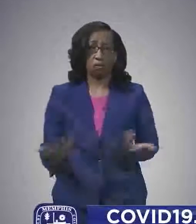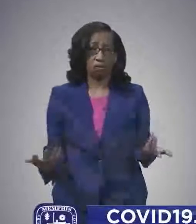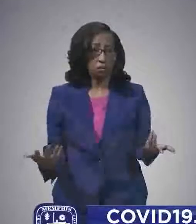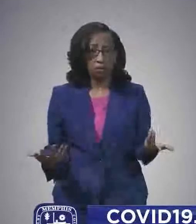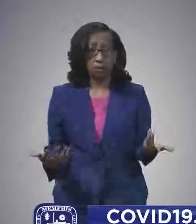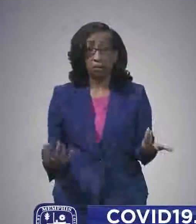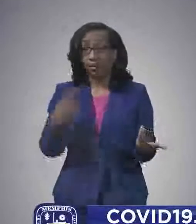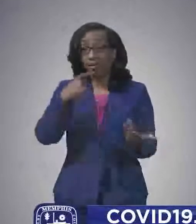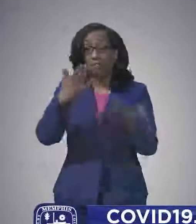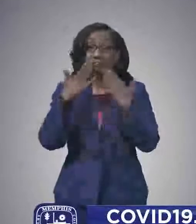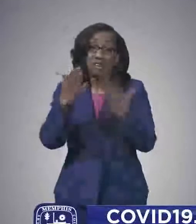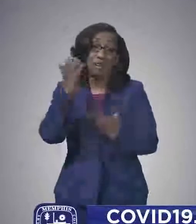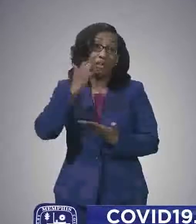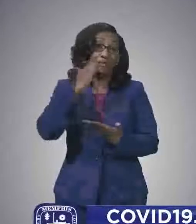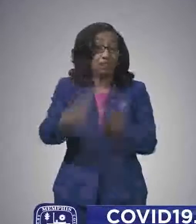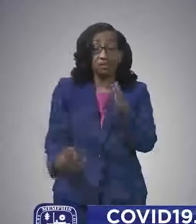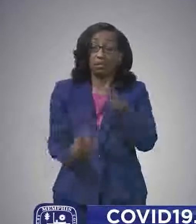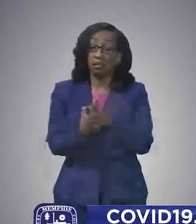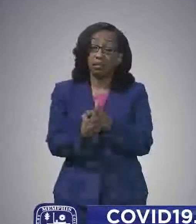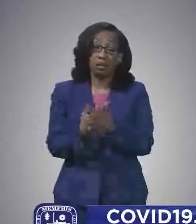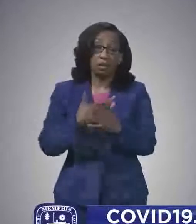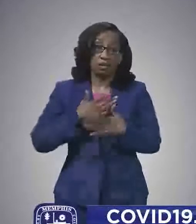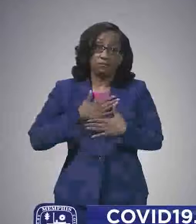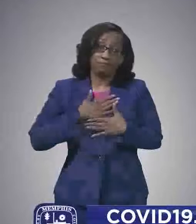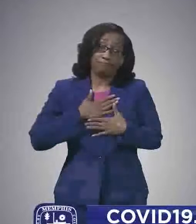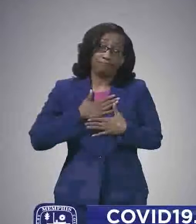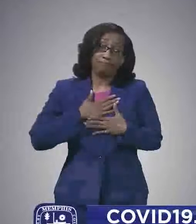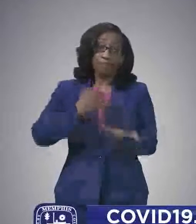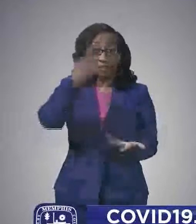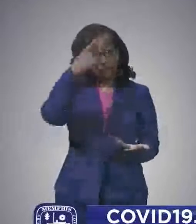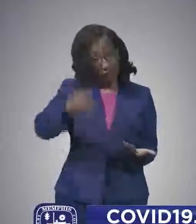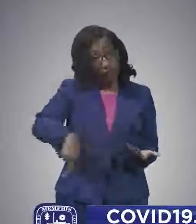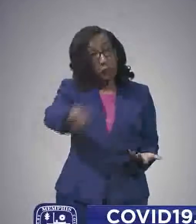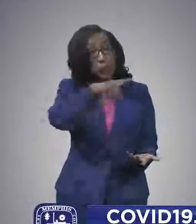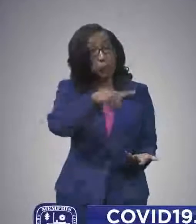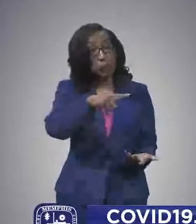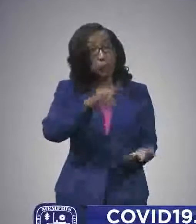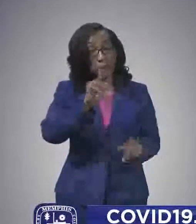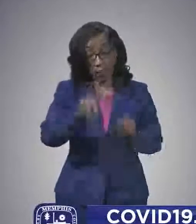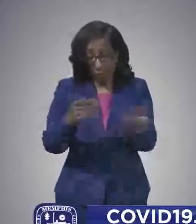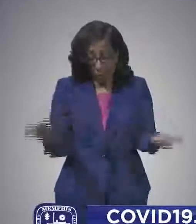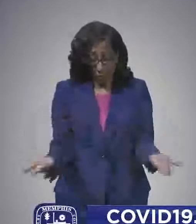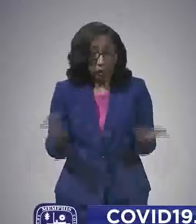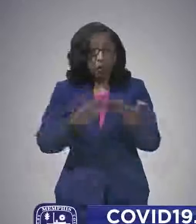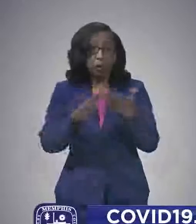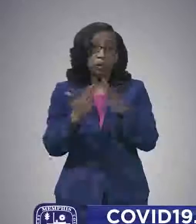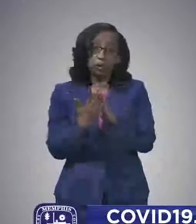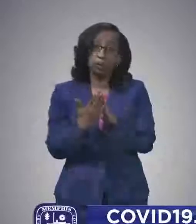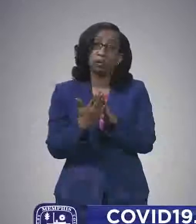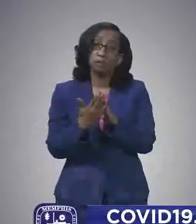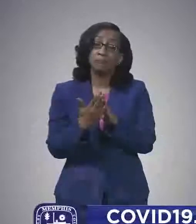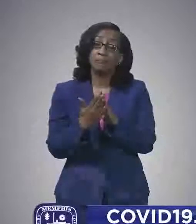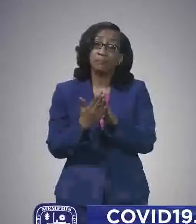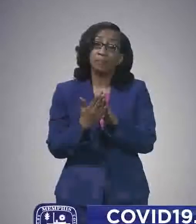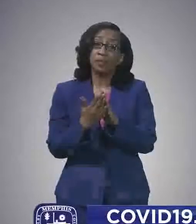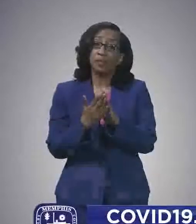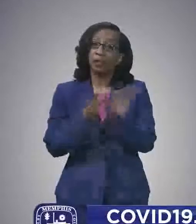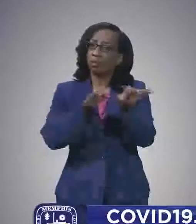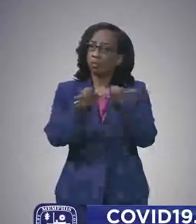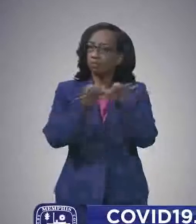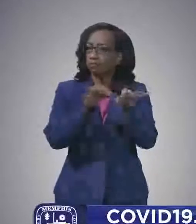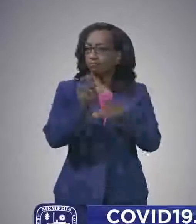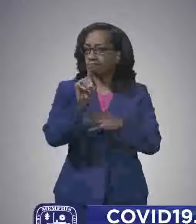you. They've showed up every day for you, the citizens in this community. I want to put some data in